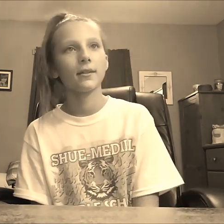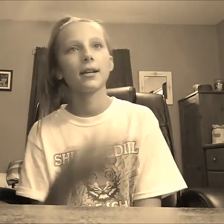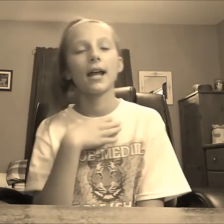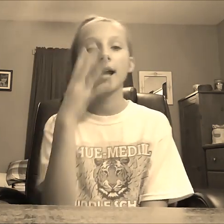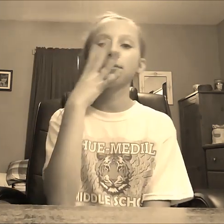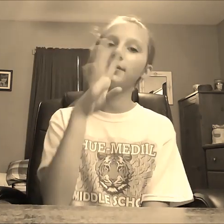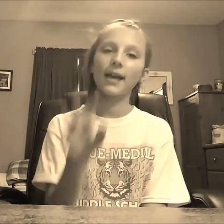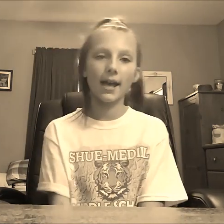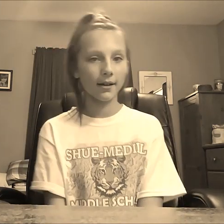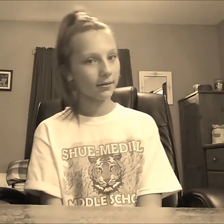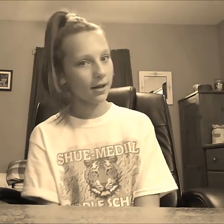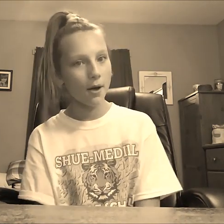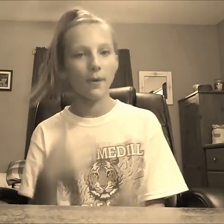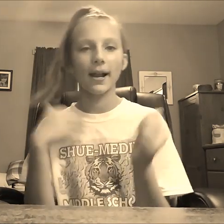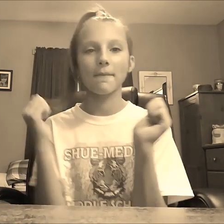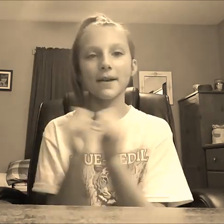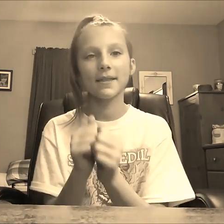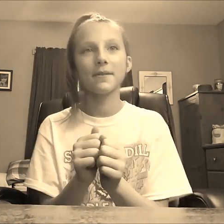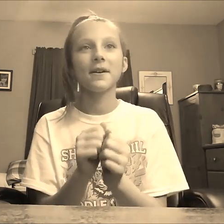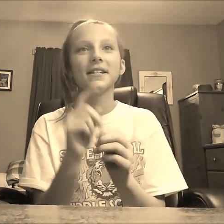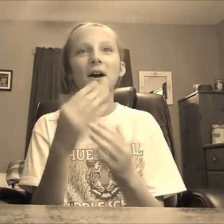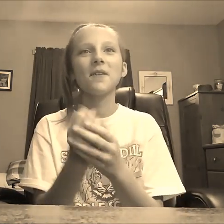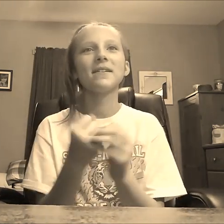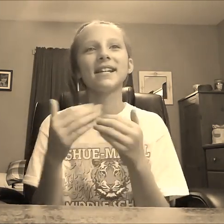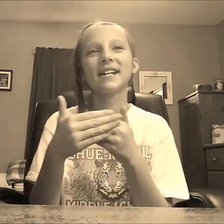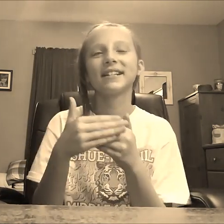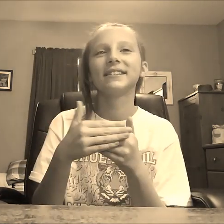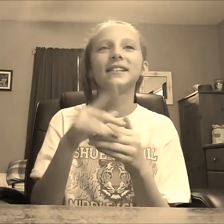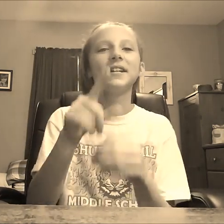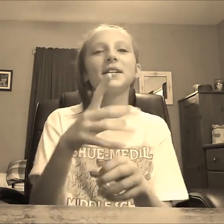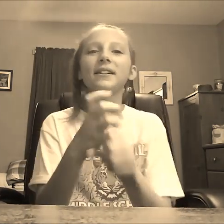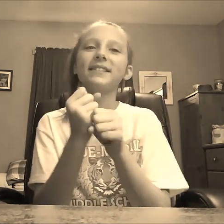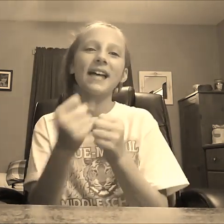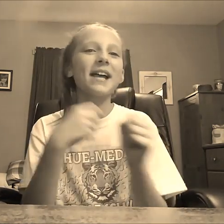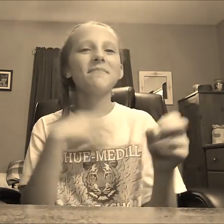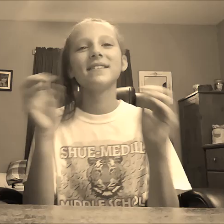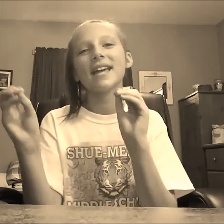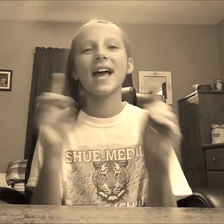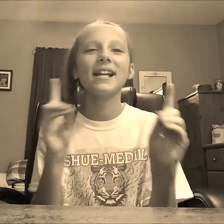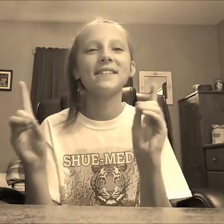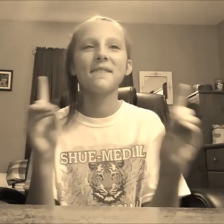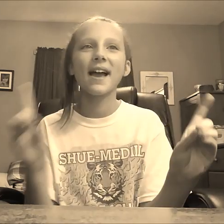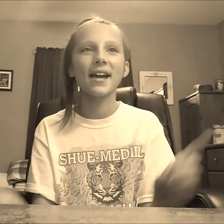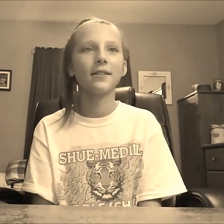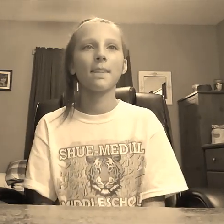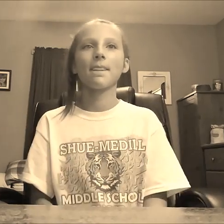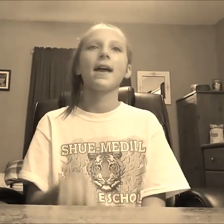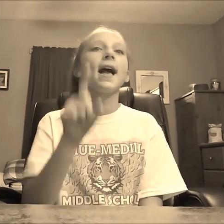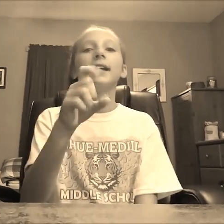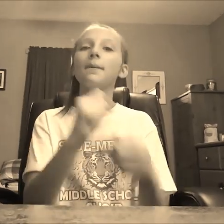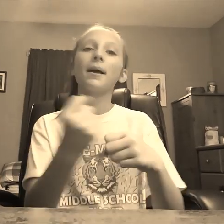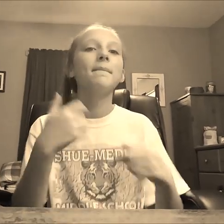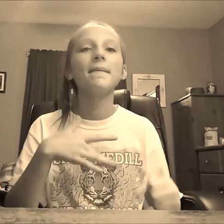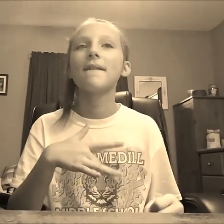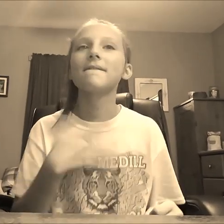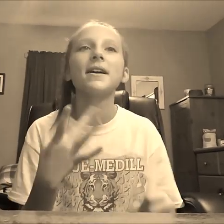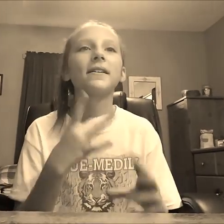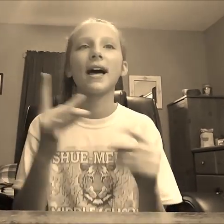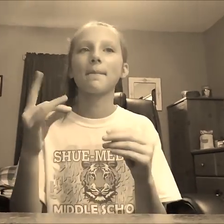Cause I don't care as long as you just hold me near You can take me anywhere You're making me feel